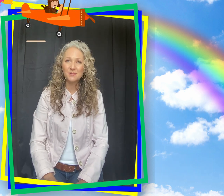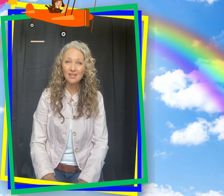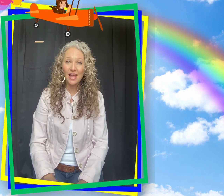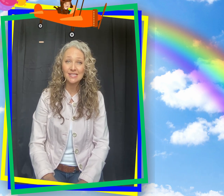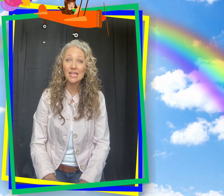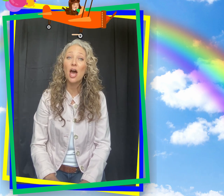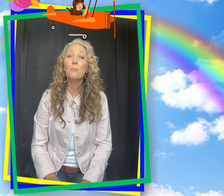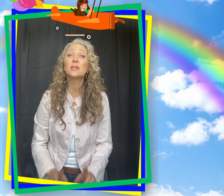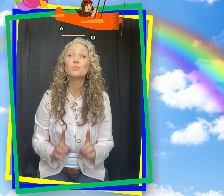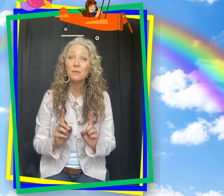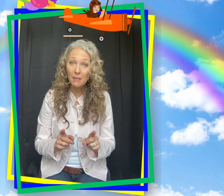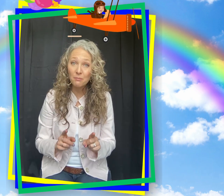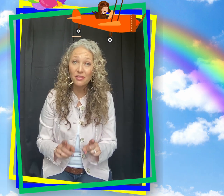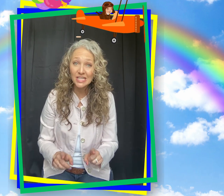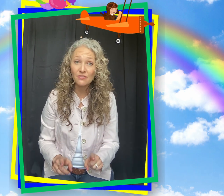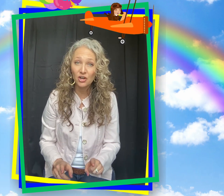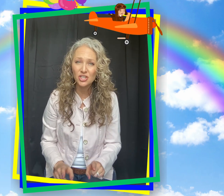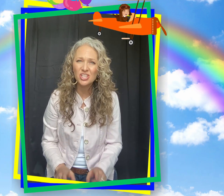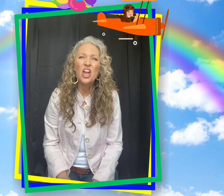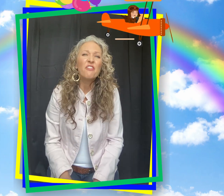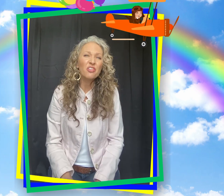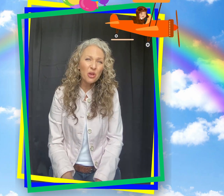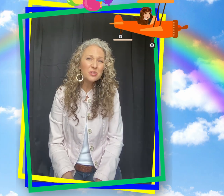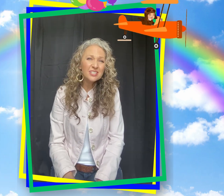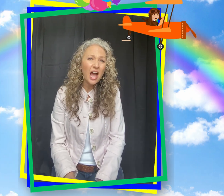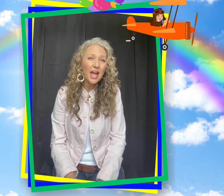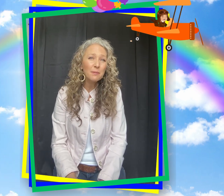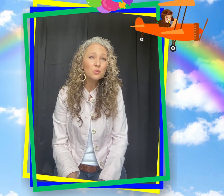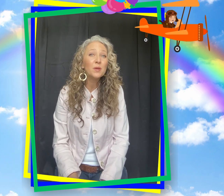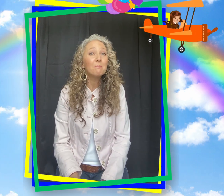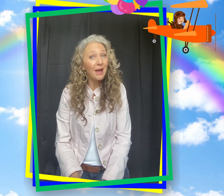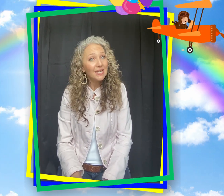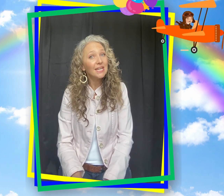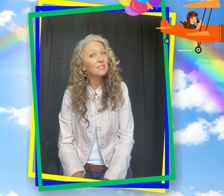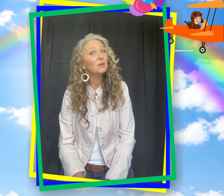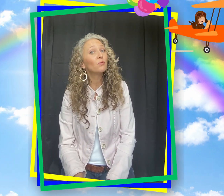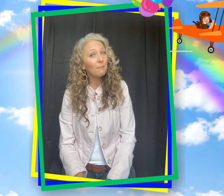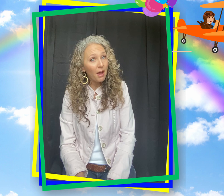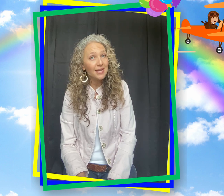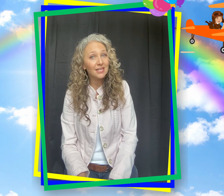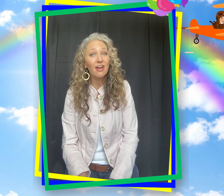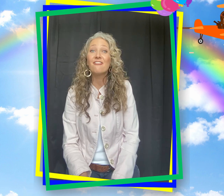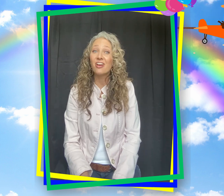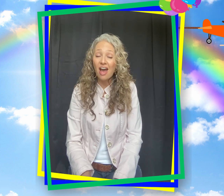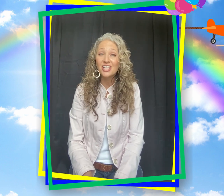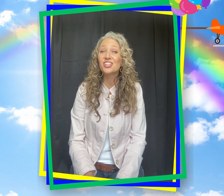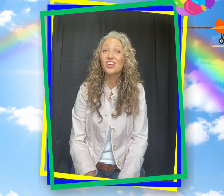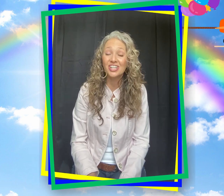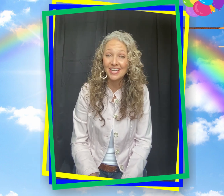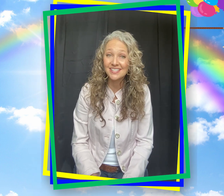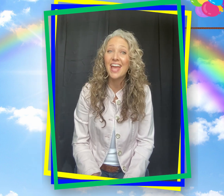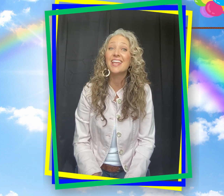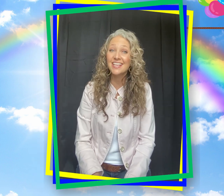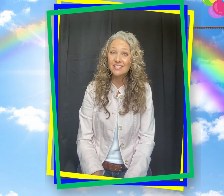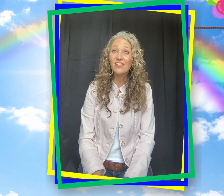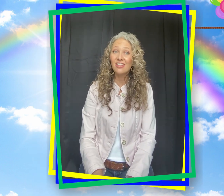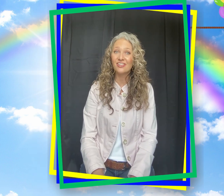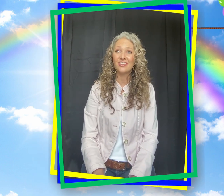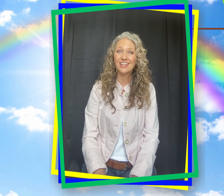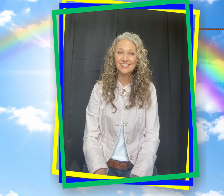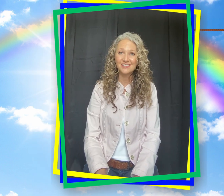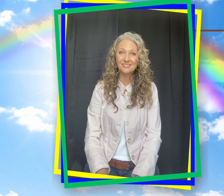learn some signs to help us remember this verse for those times we might need to be reminded of God's goodness and